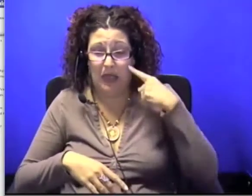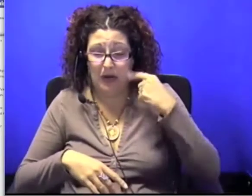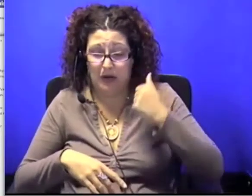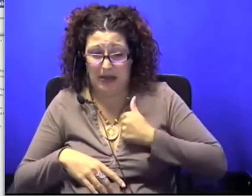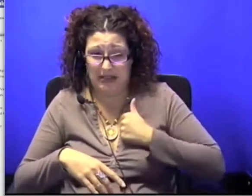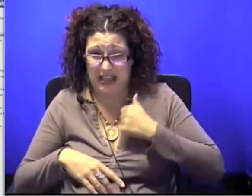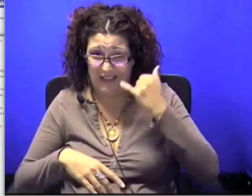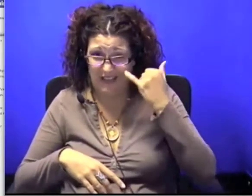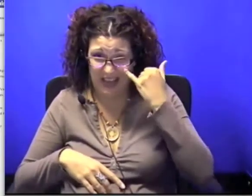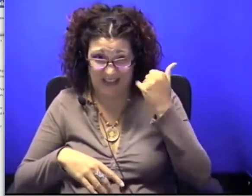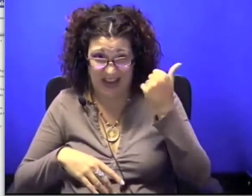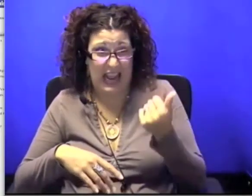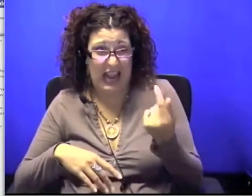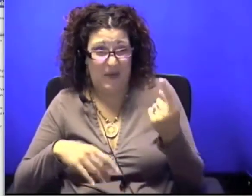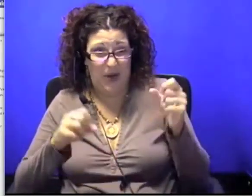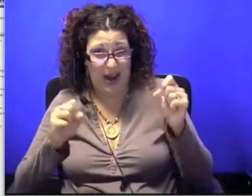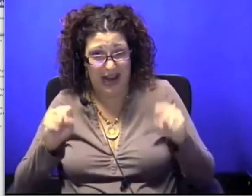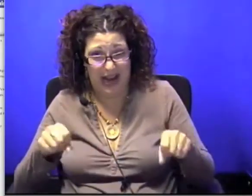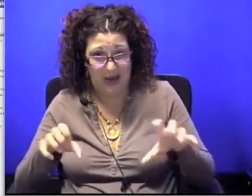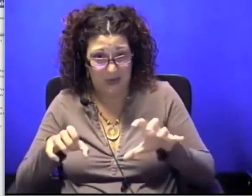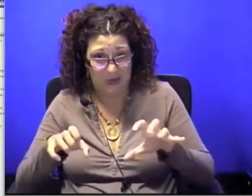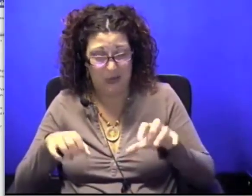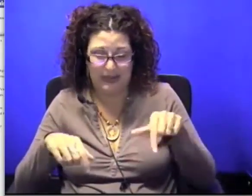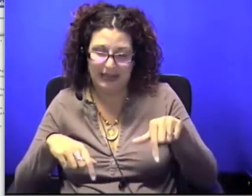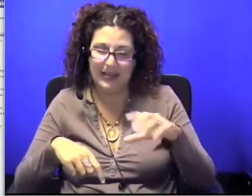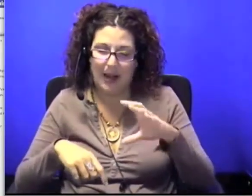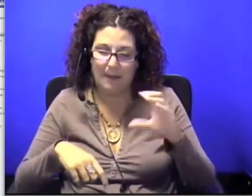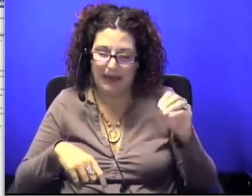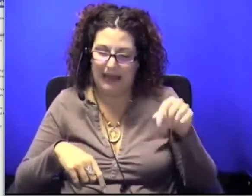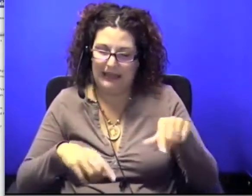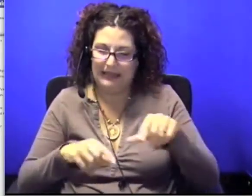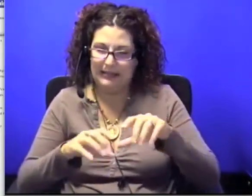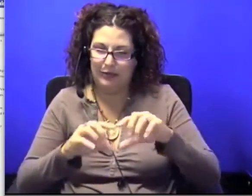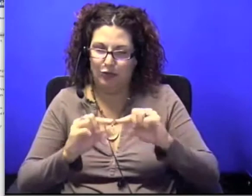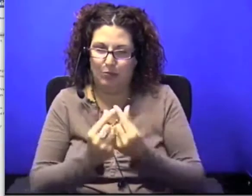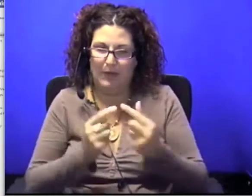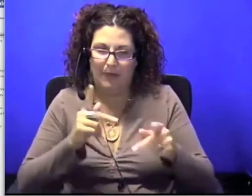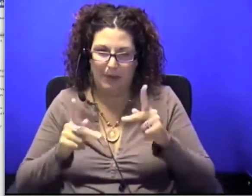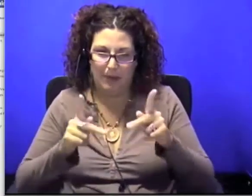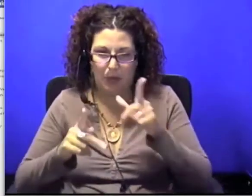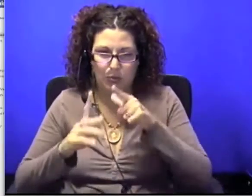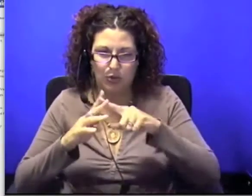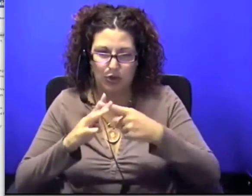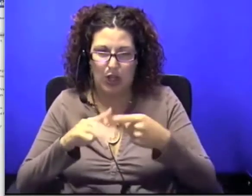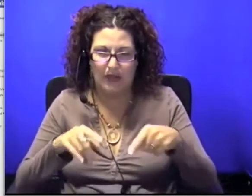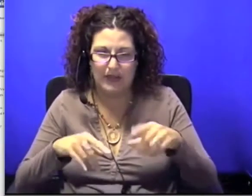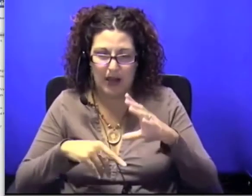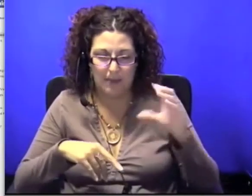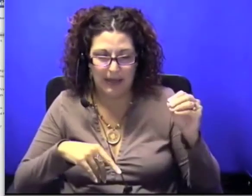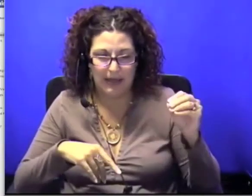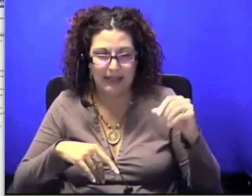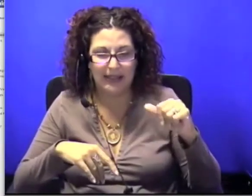myself, if anybody could pull this off, it's these gentlemen and that have launched this company and